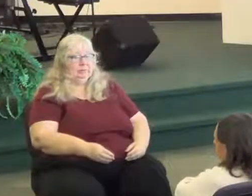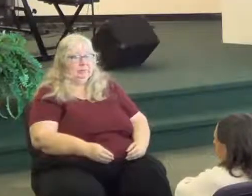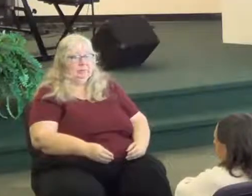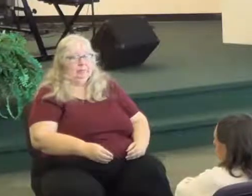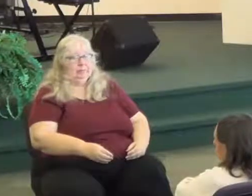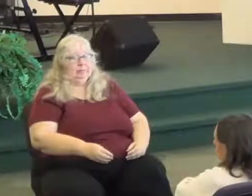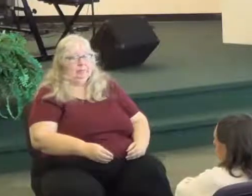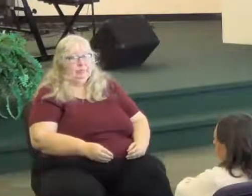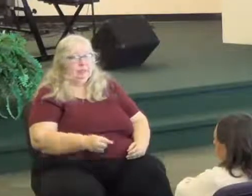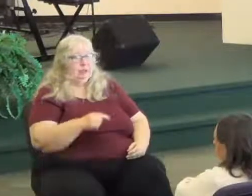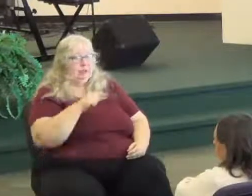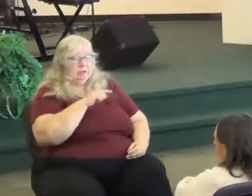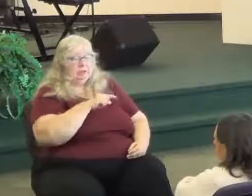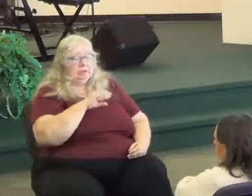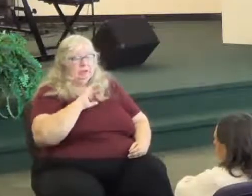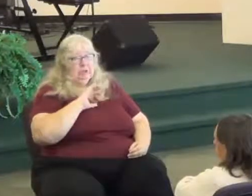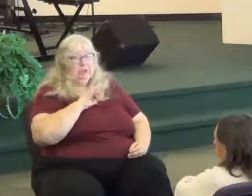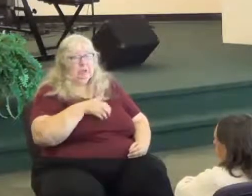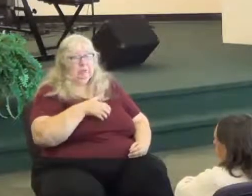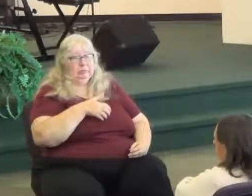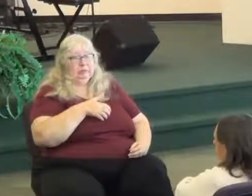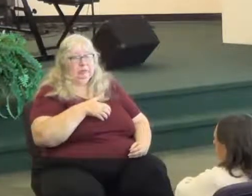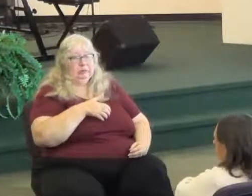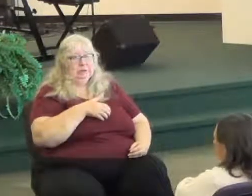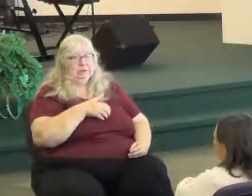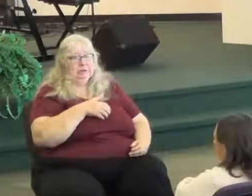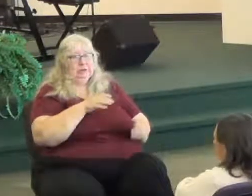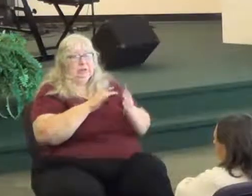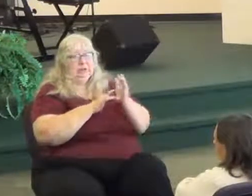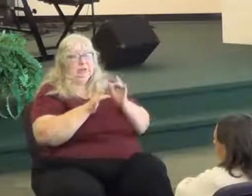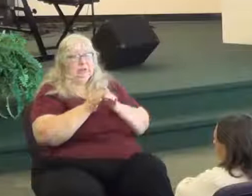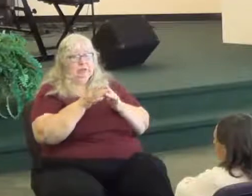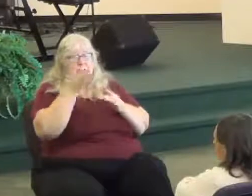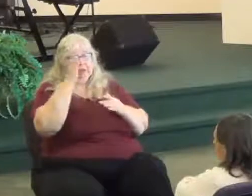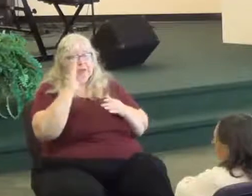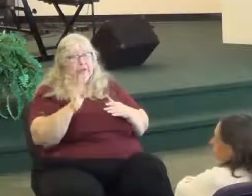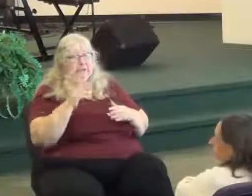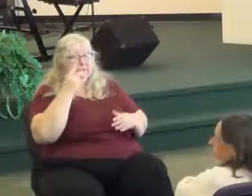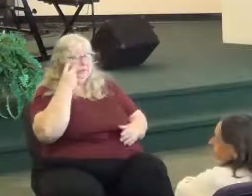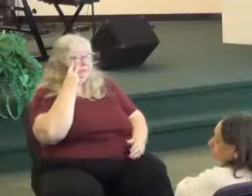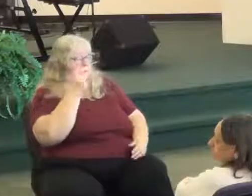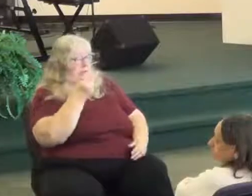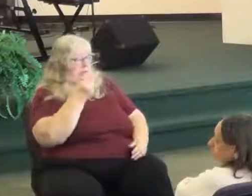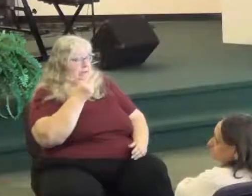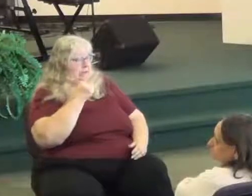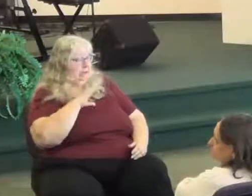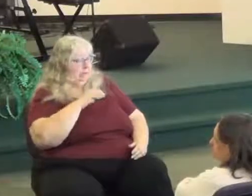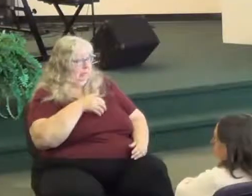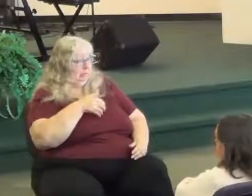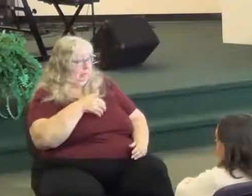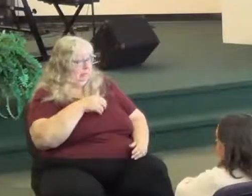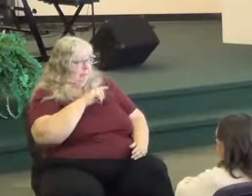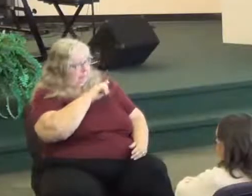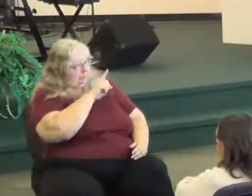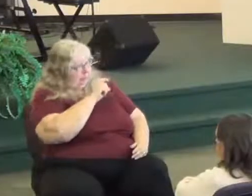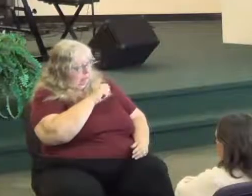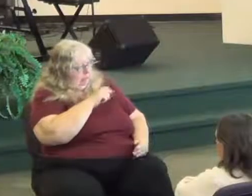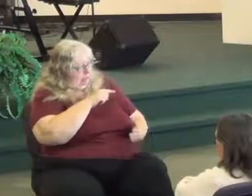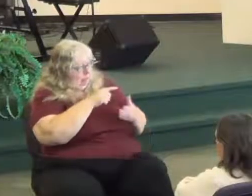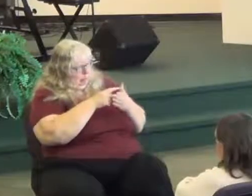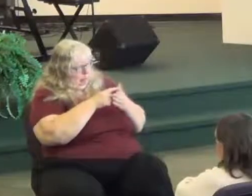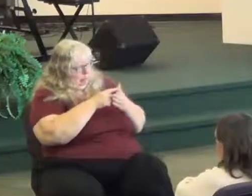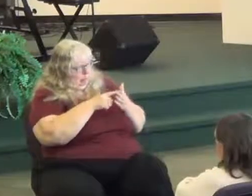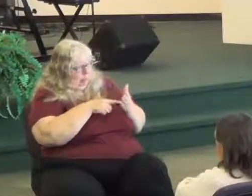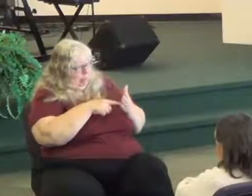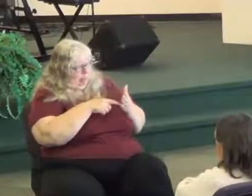So they get all upset about it. And then, you know, Jesus, being God, sees that they're upset about it. And he poses them a question. Well, what's harder to do?